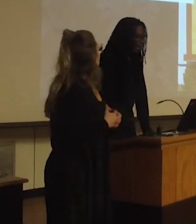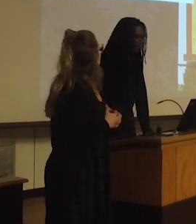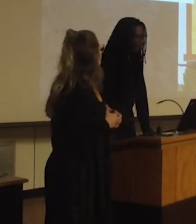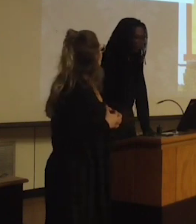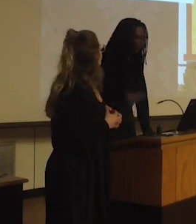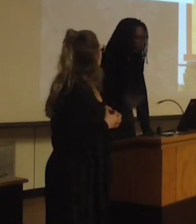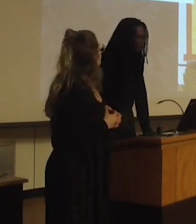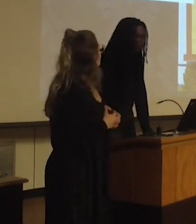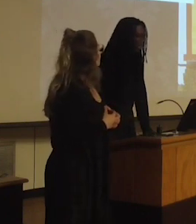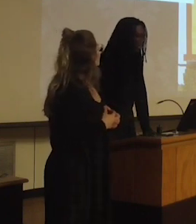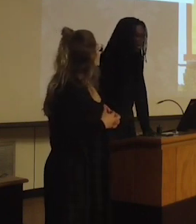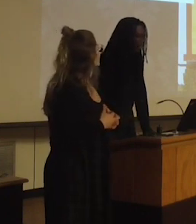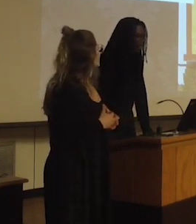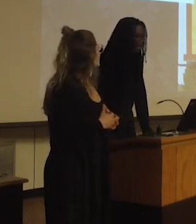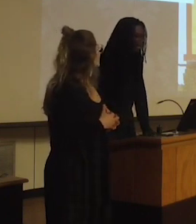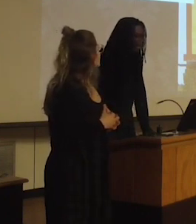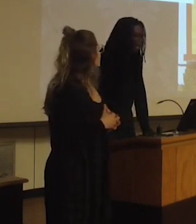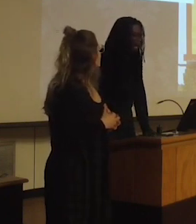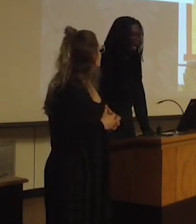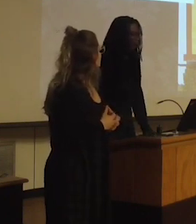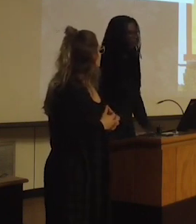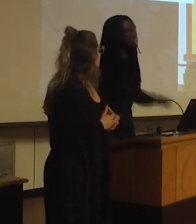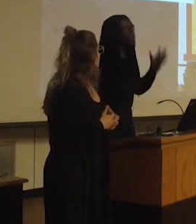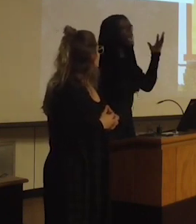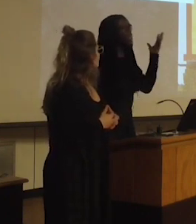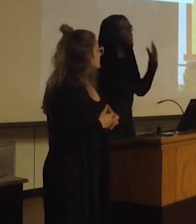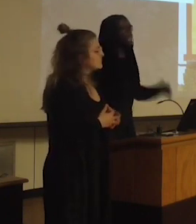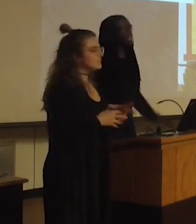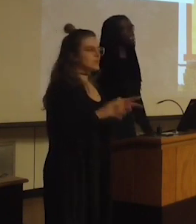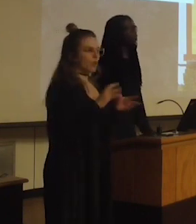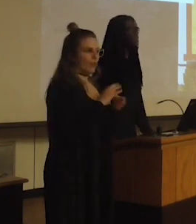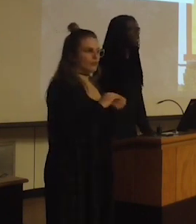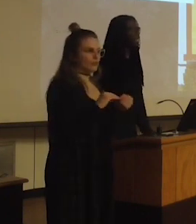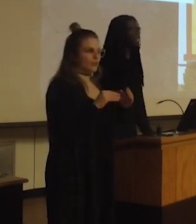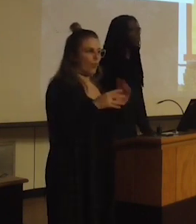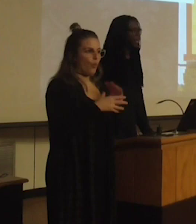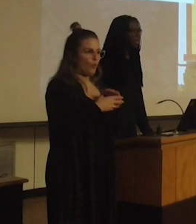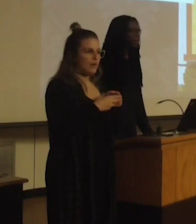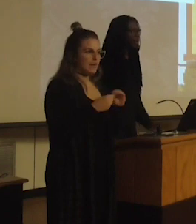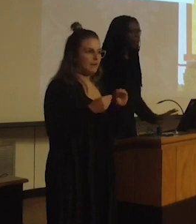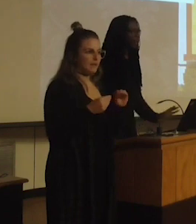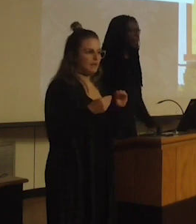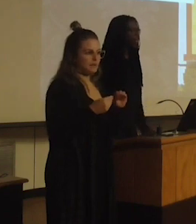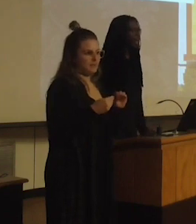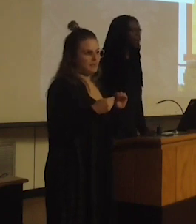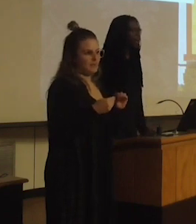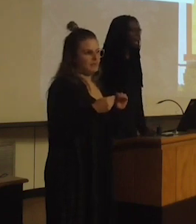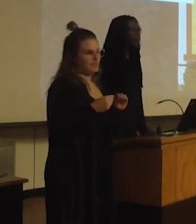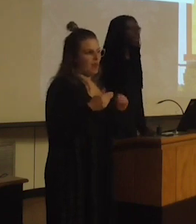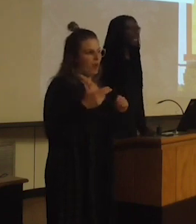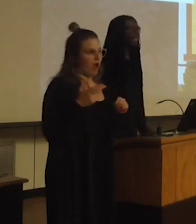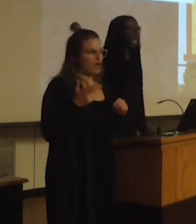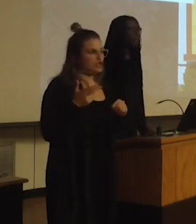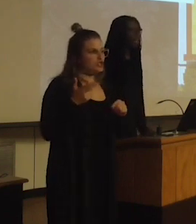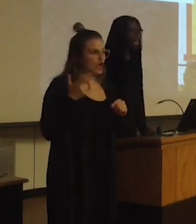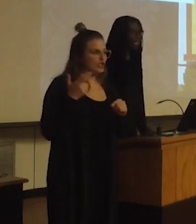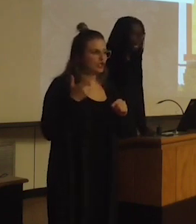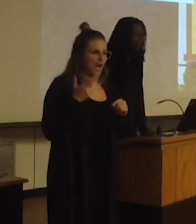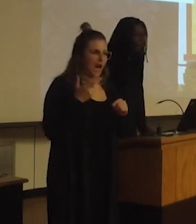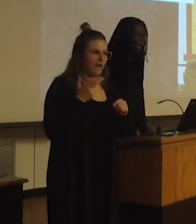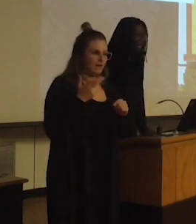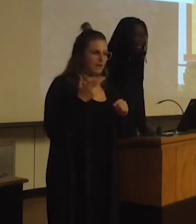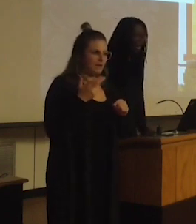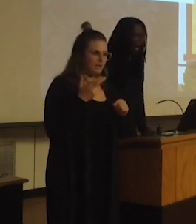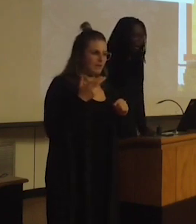inciting violence. Excuse me, inciting violence. The story, actually, as it's written, is basically about a gun shop that had run an